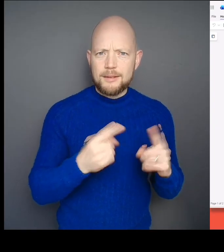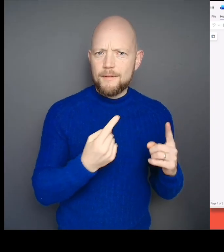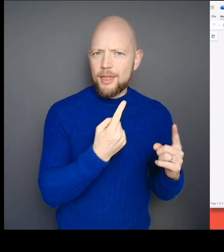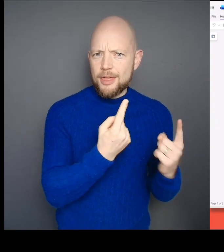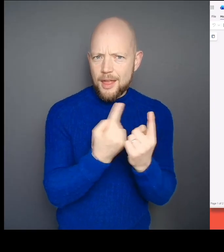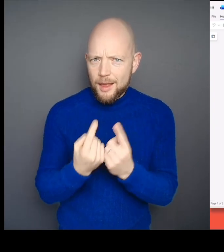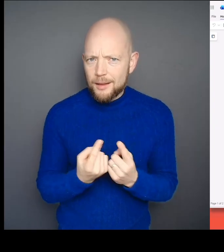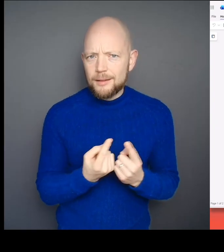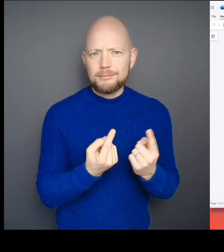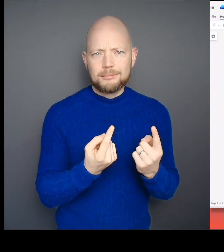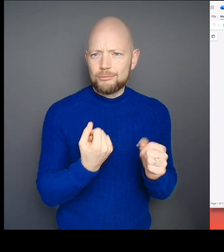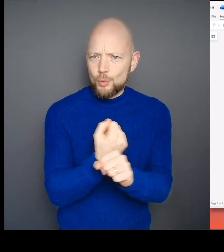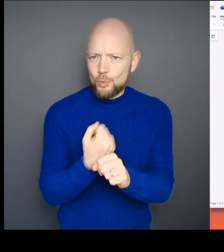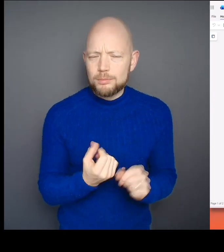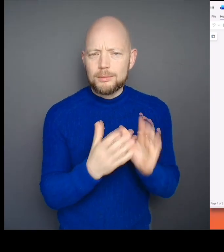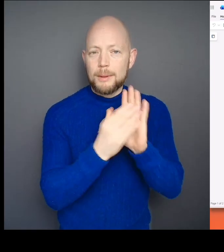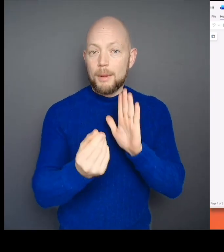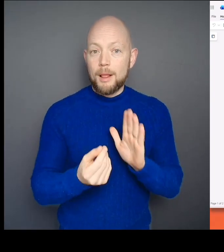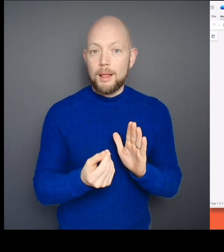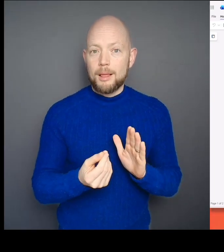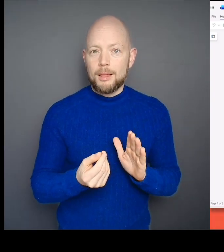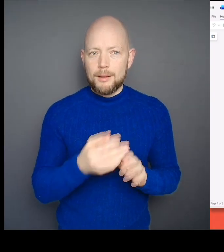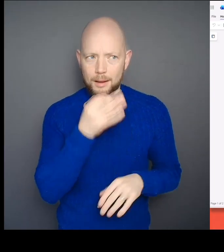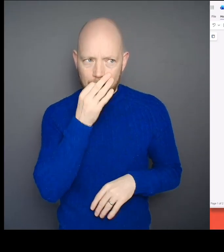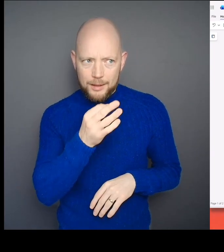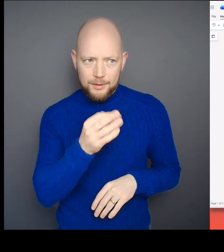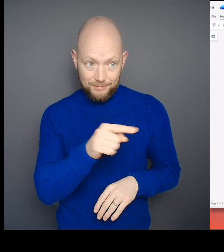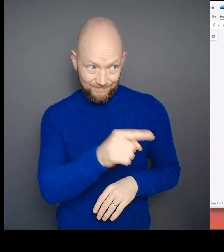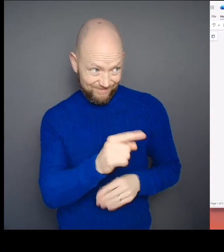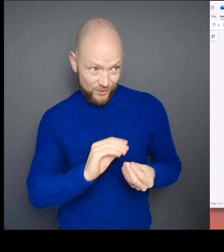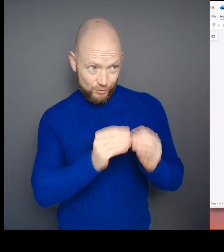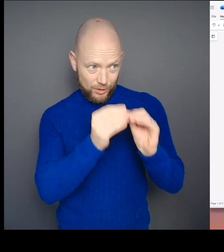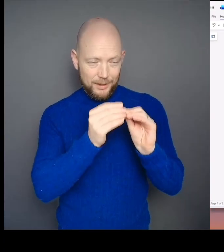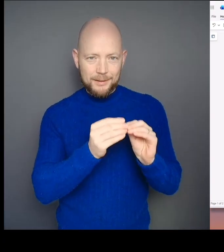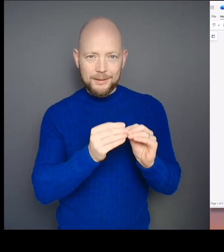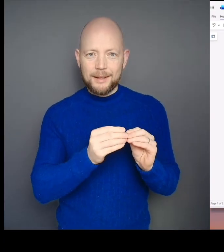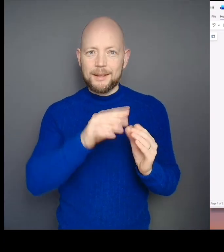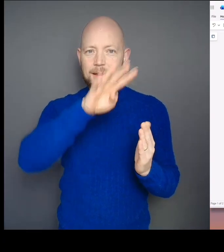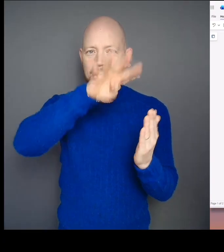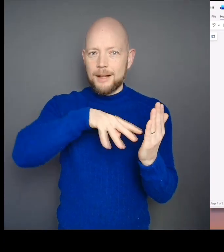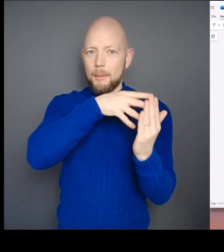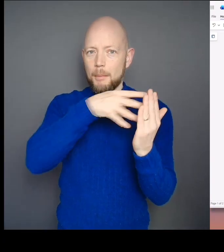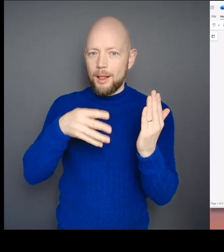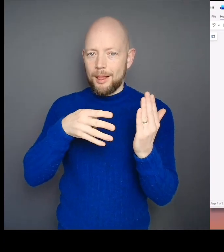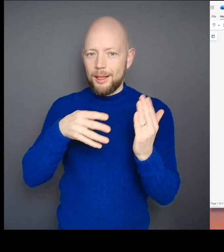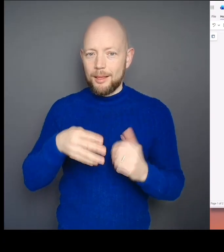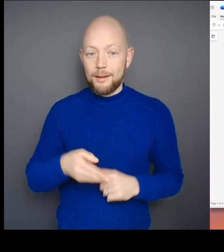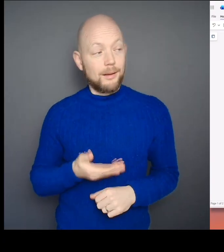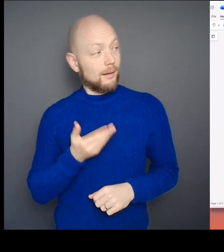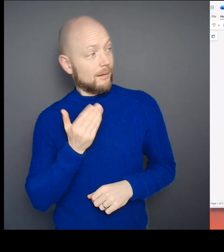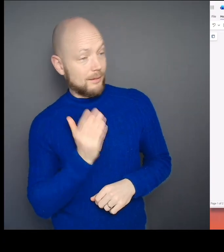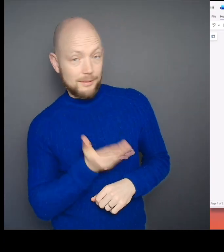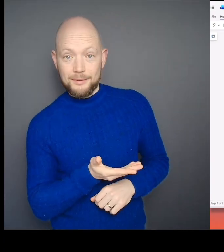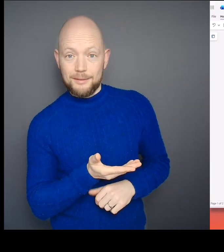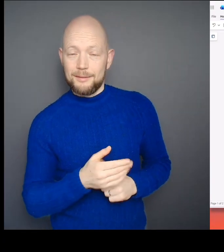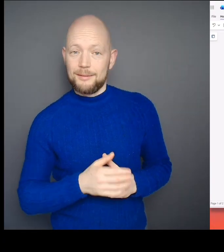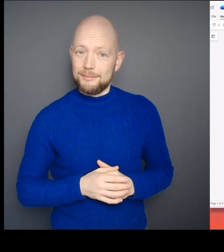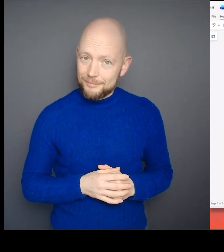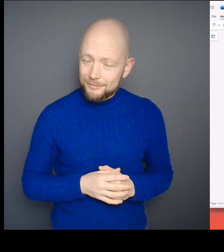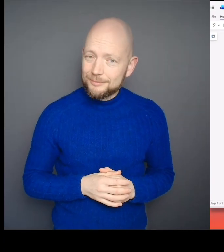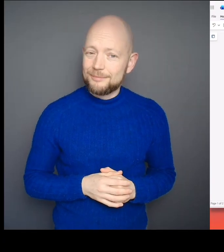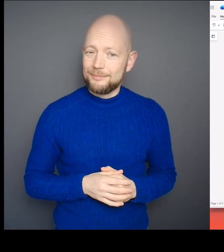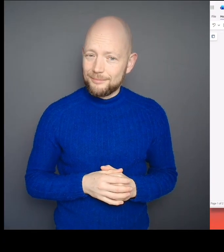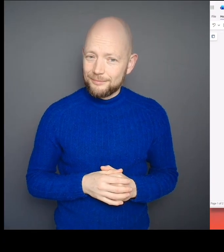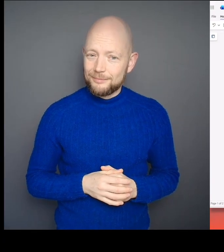table. So you can take sort of unstructured blocks of text and turn it into a table. So there we go. Now it's given me kind of a tip